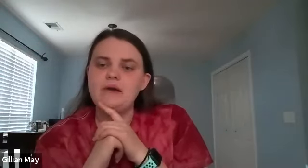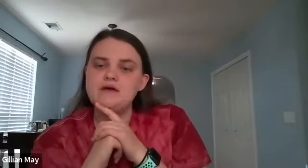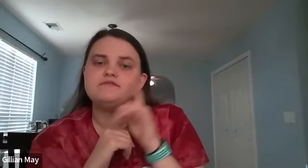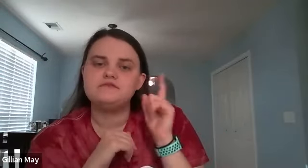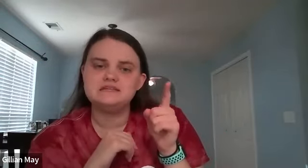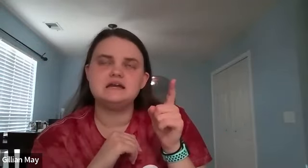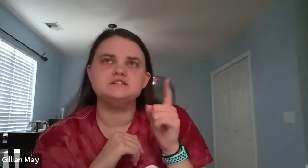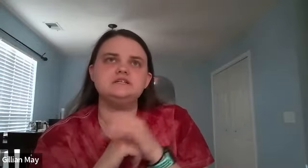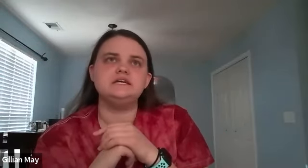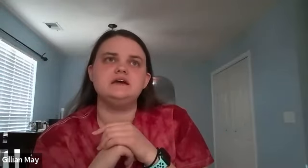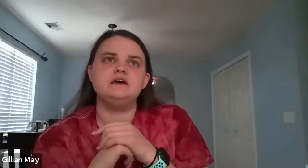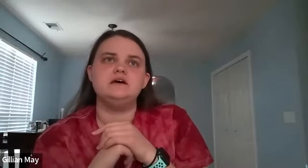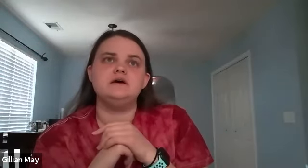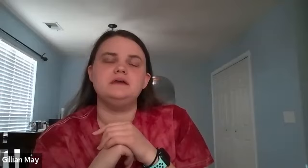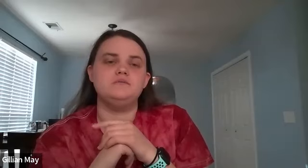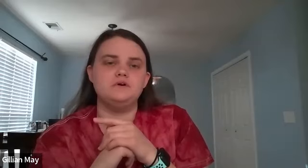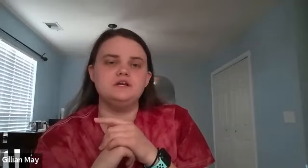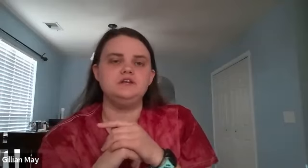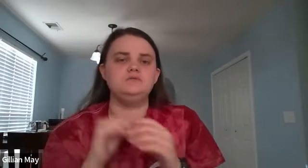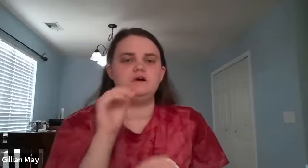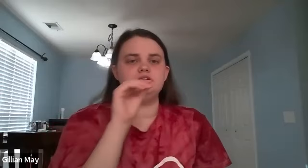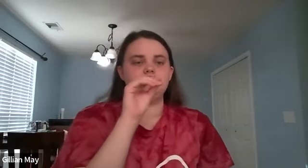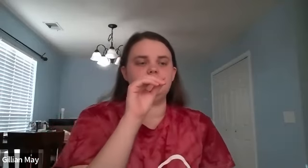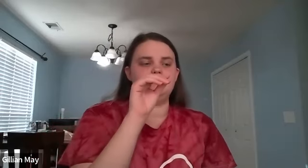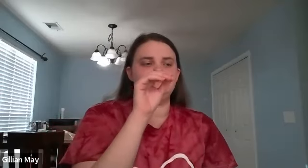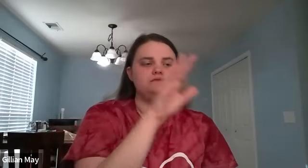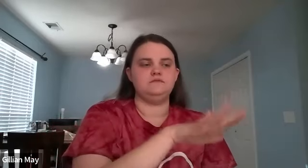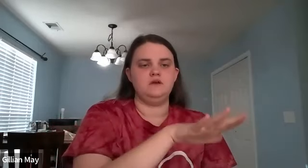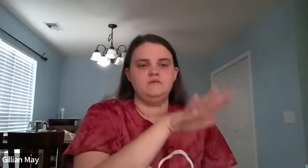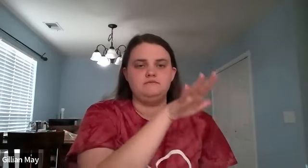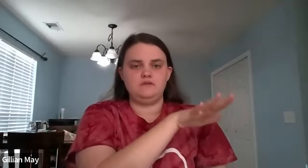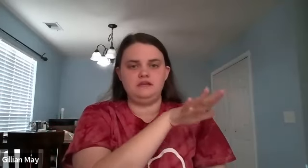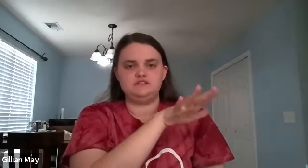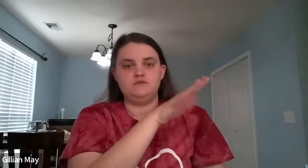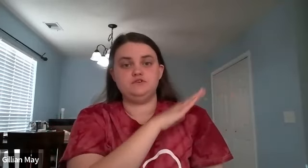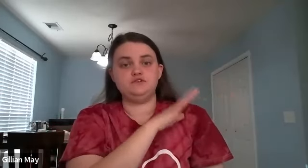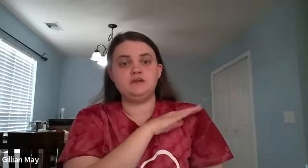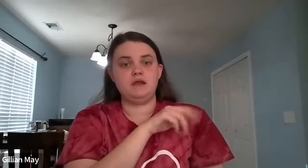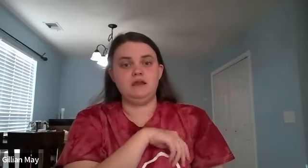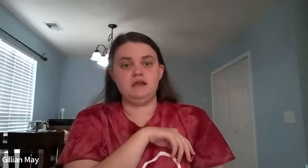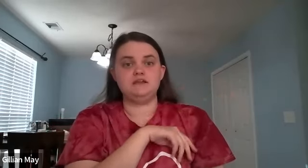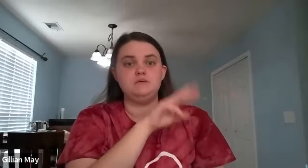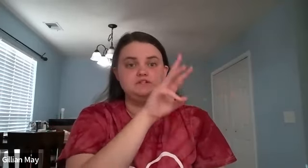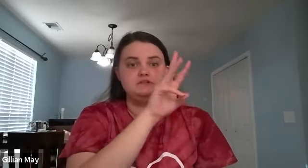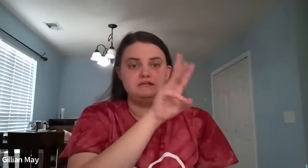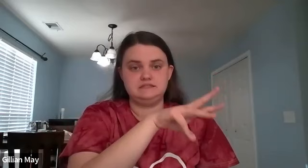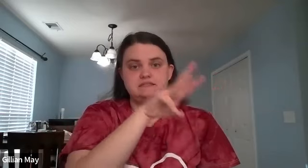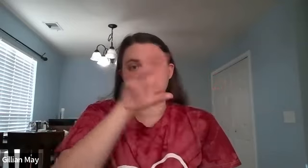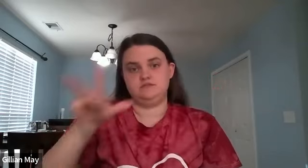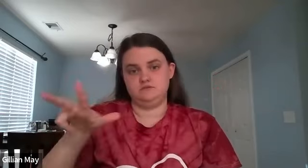well, for this actually, you'd want to go kind of like, so if you're doing it right hand, I would do like 6,